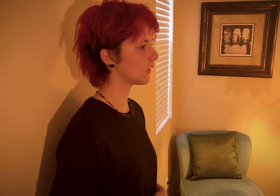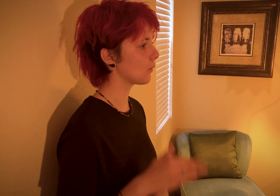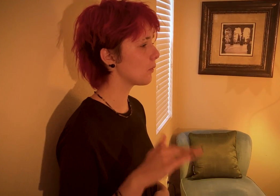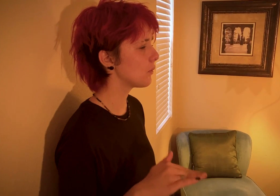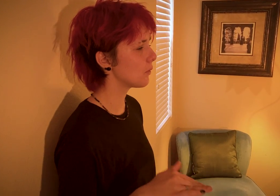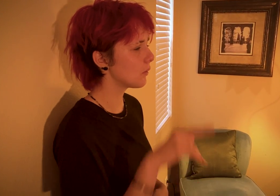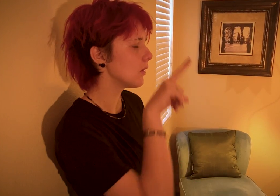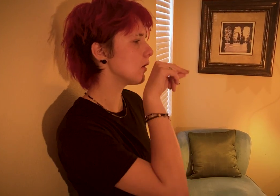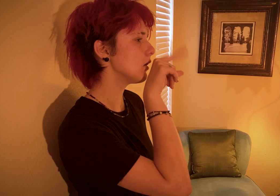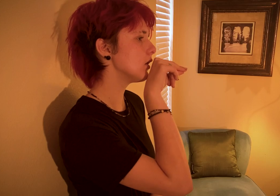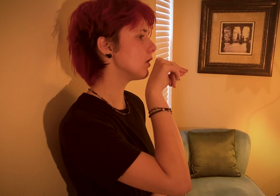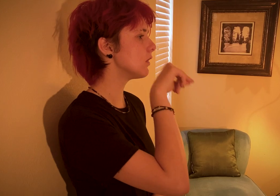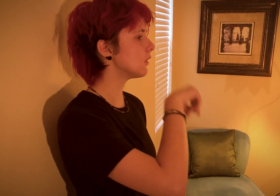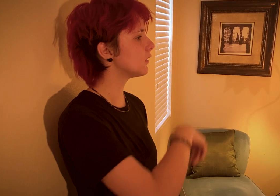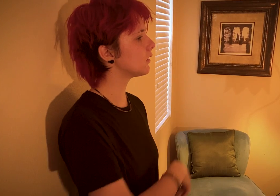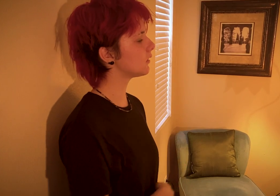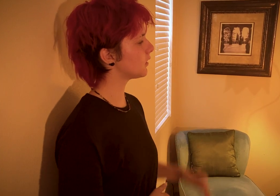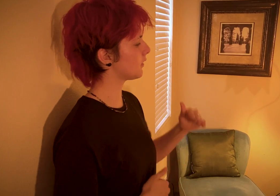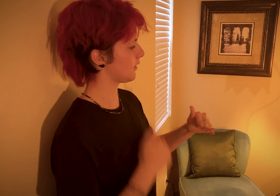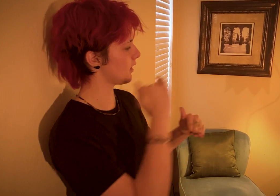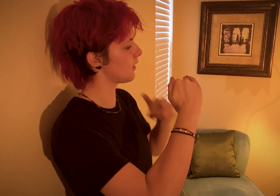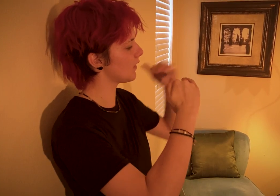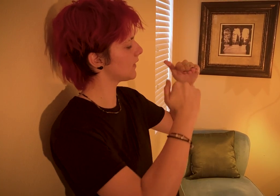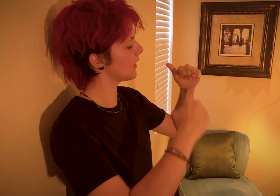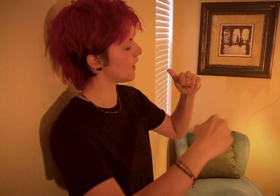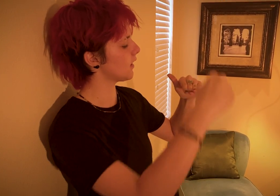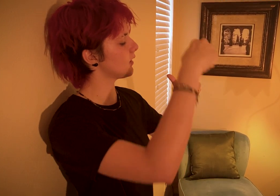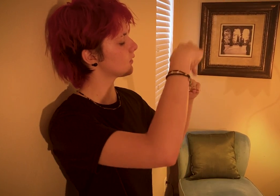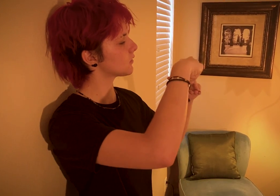A little bird on the highest shelf.